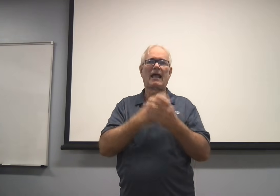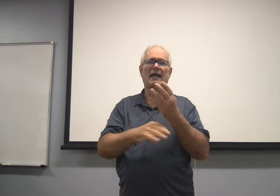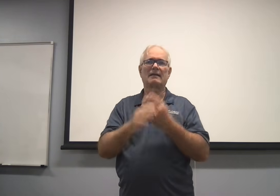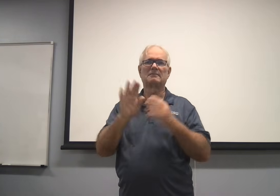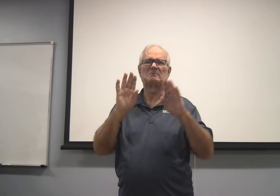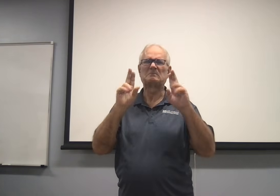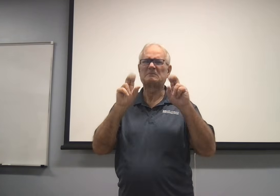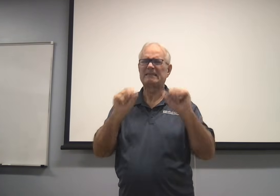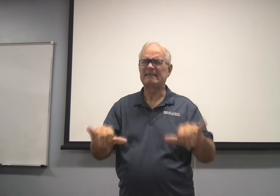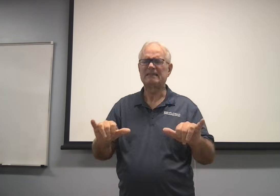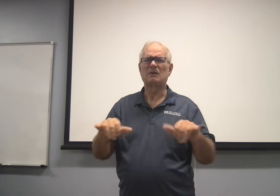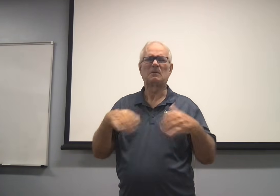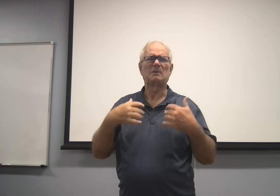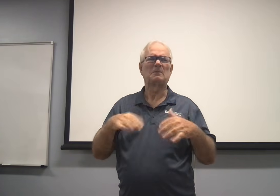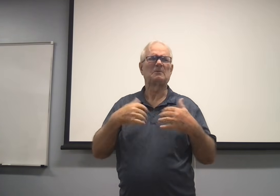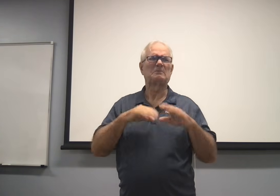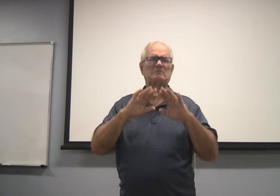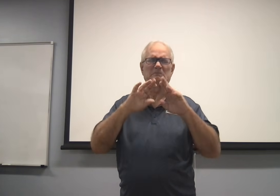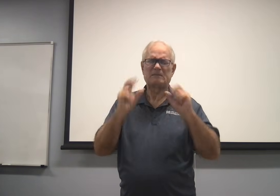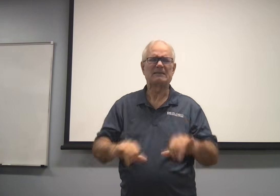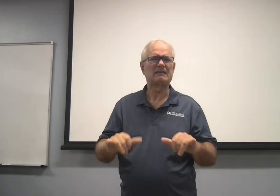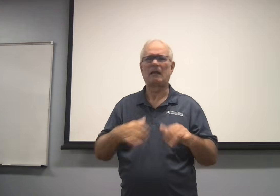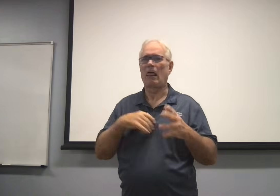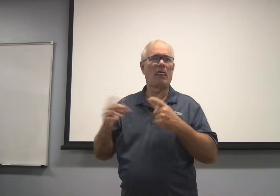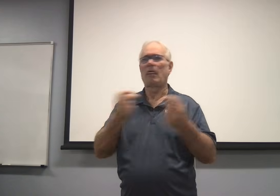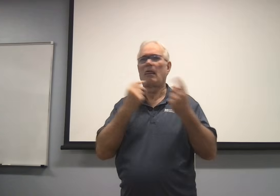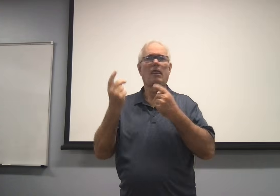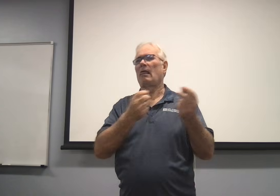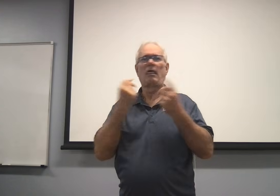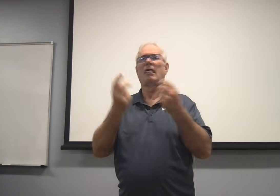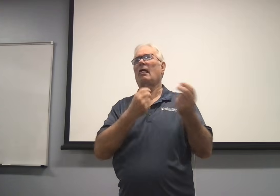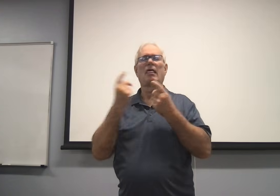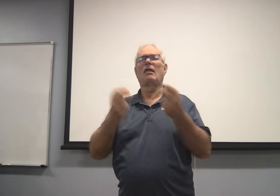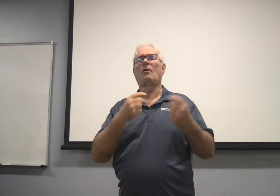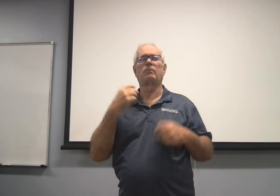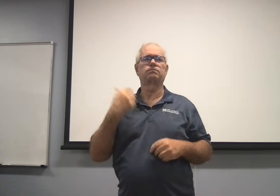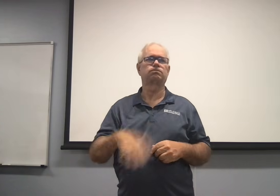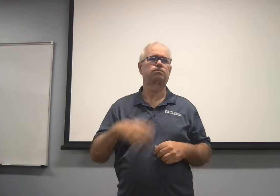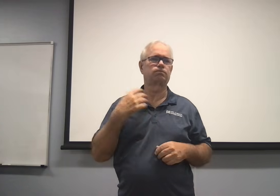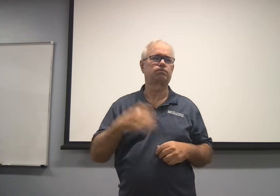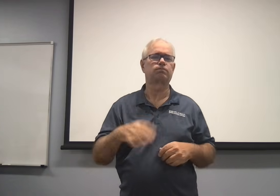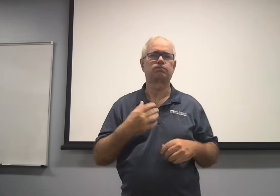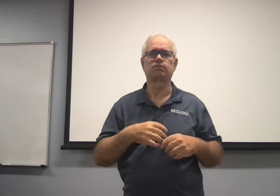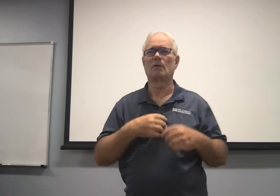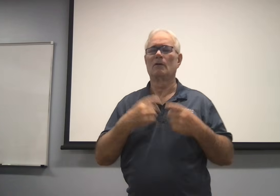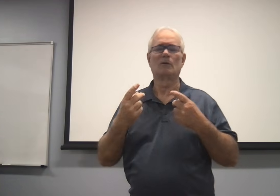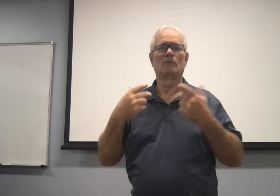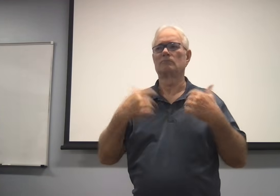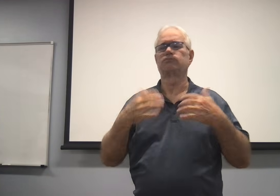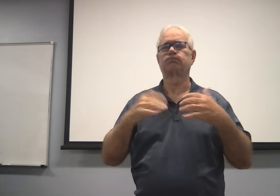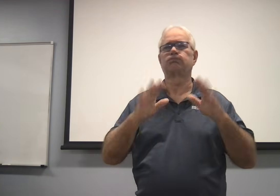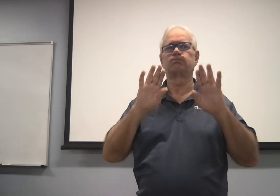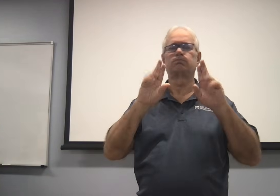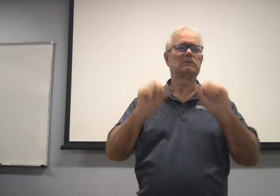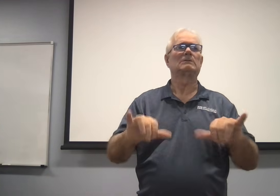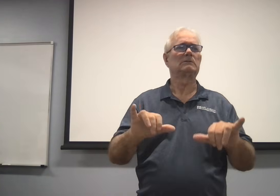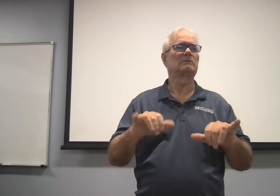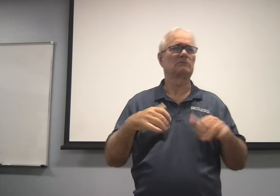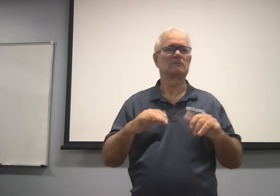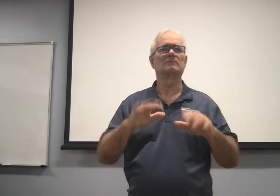Busy. Typically you can use 2 hands if you want to sign it both at the same time. Busy. I'm just doing so much. Oh my goodness. I'm overwhelmed